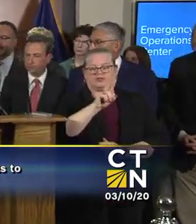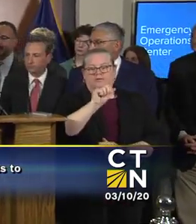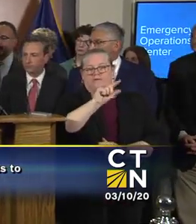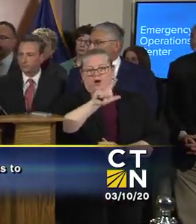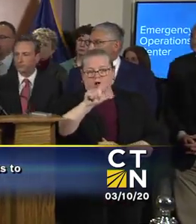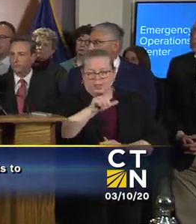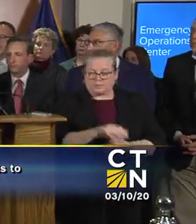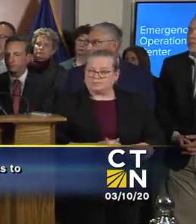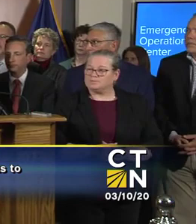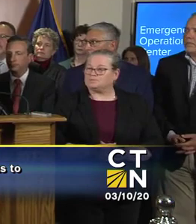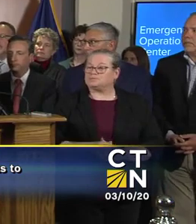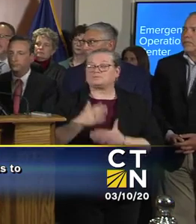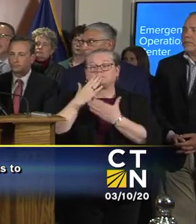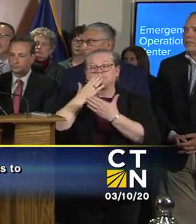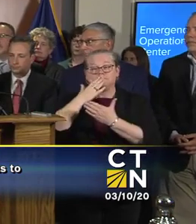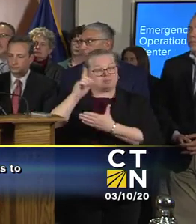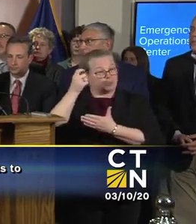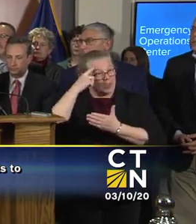All right, thank you, Governor.